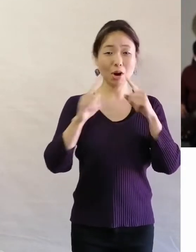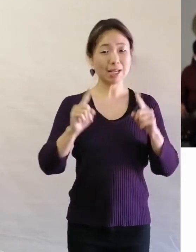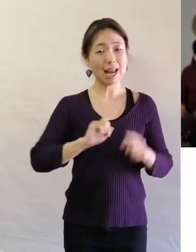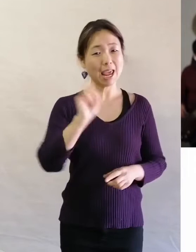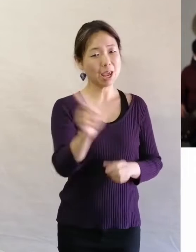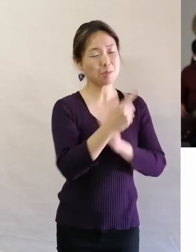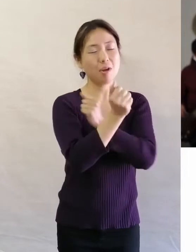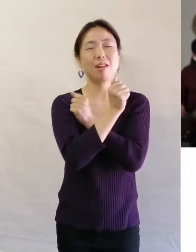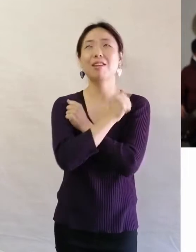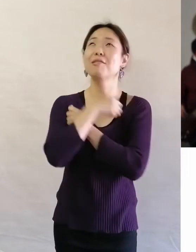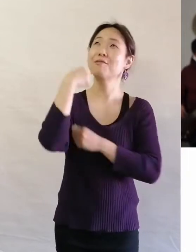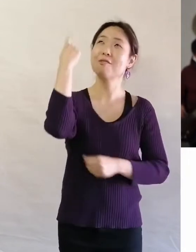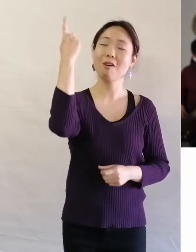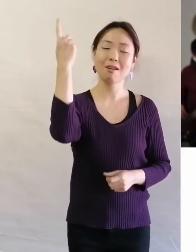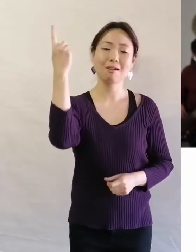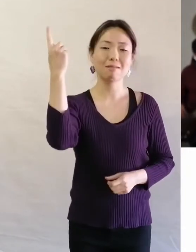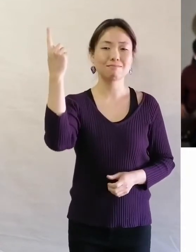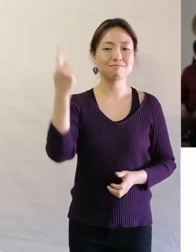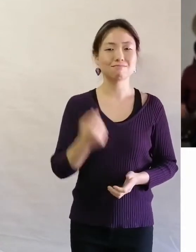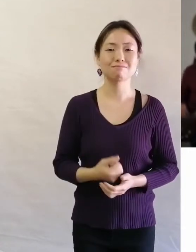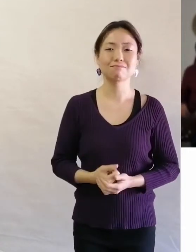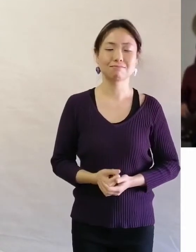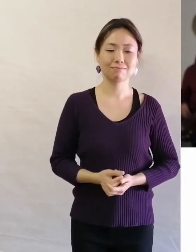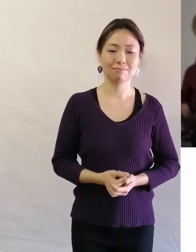And proclaim our love for him.